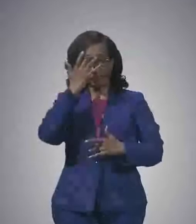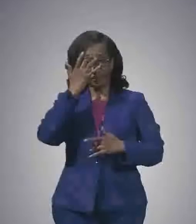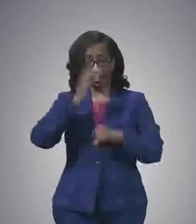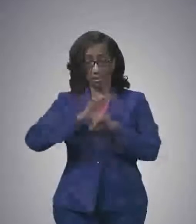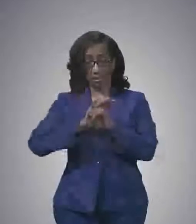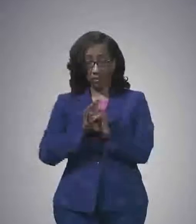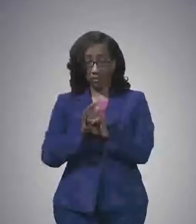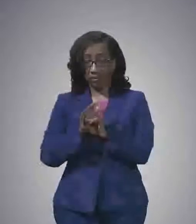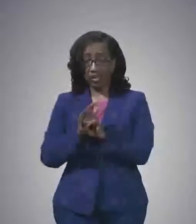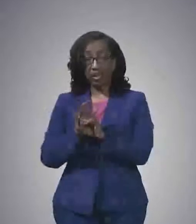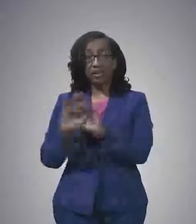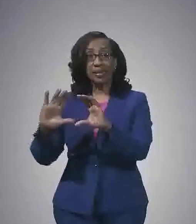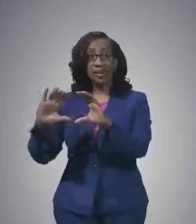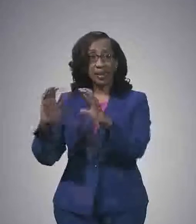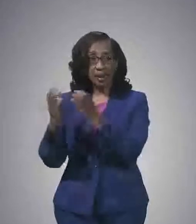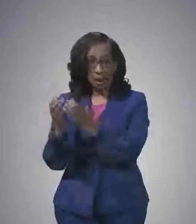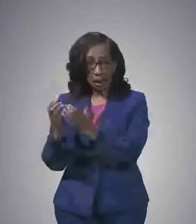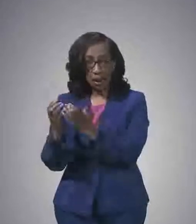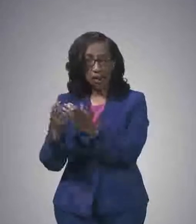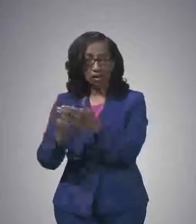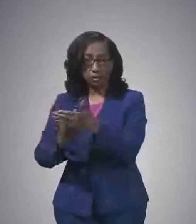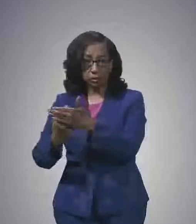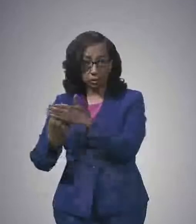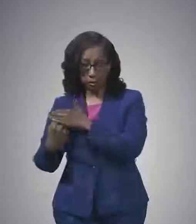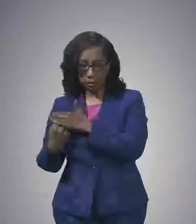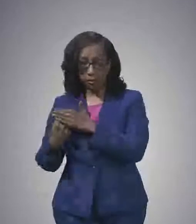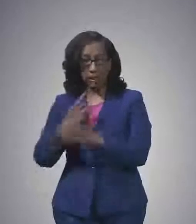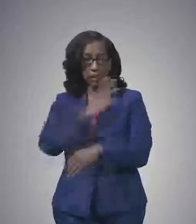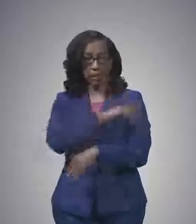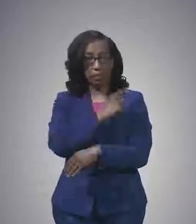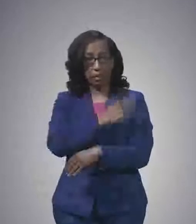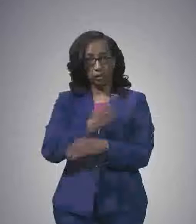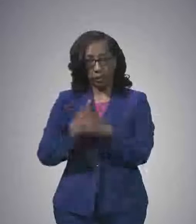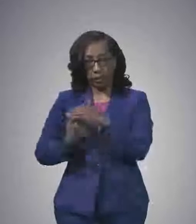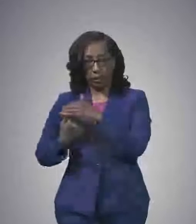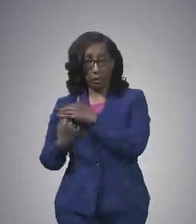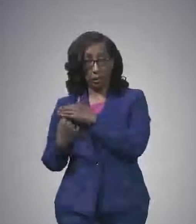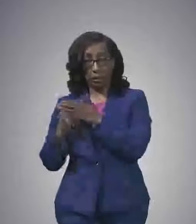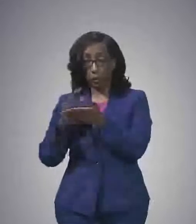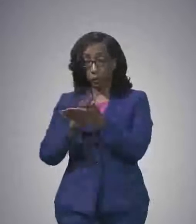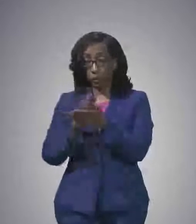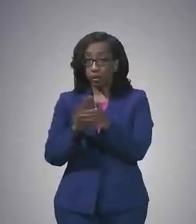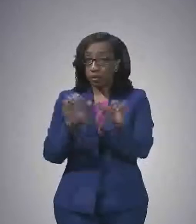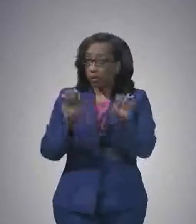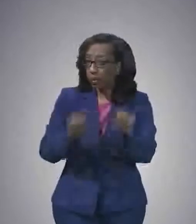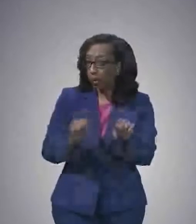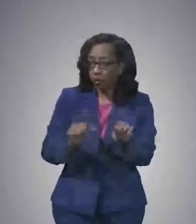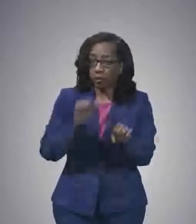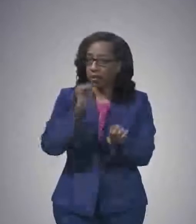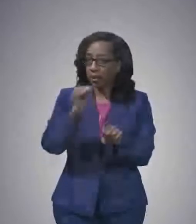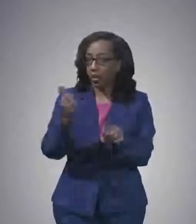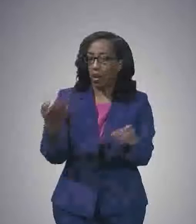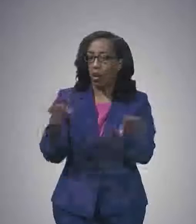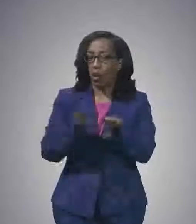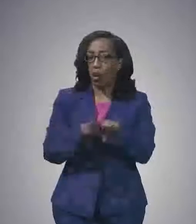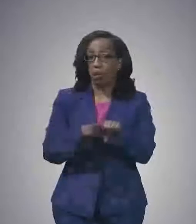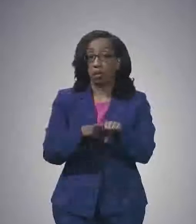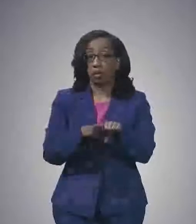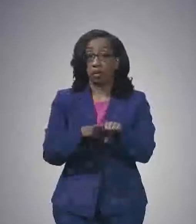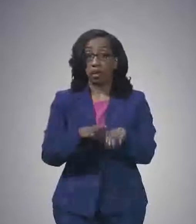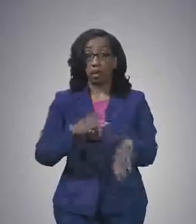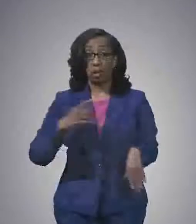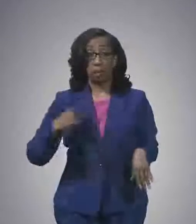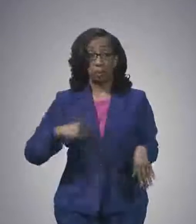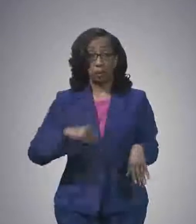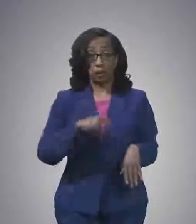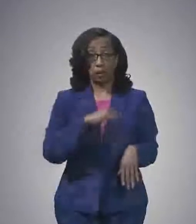positive patient would be isolated, but possibly the school would not have to be closed. We are not in the business